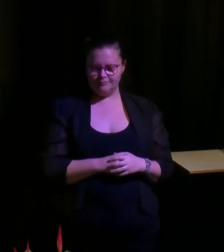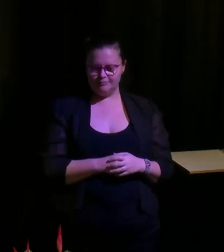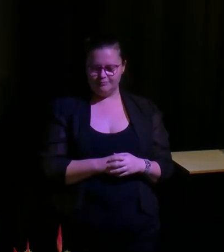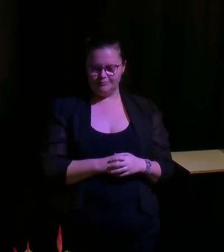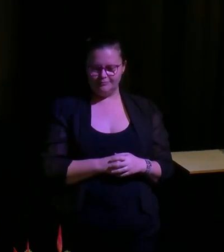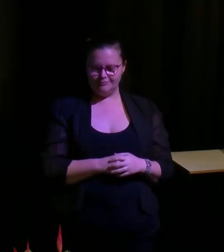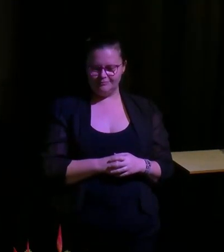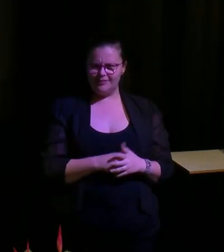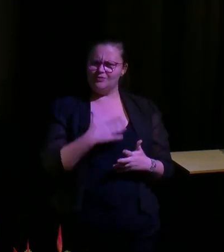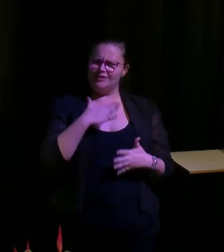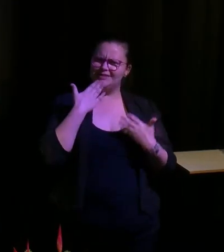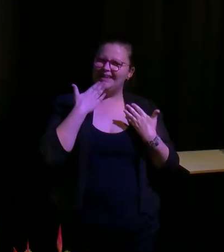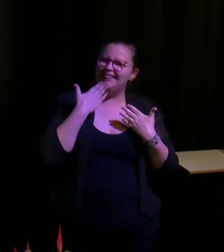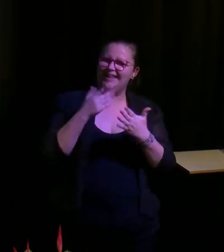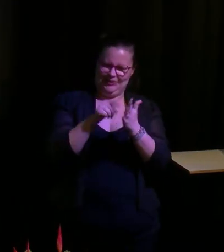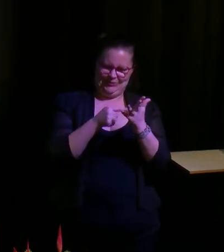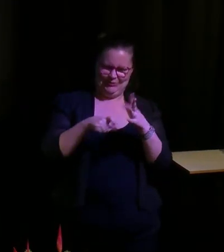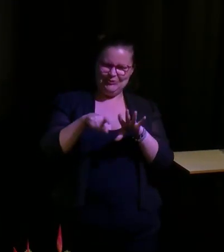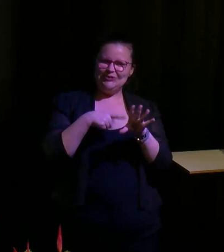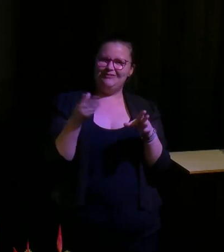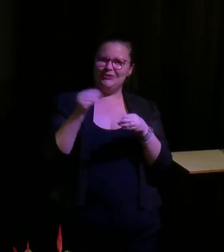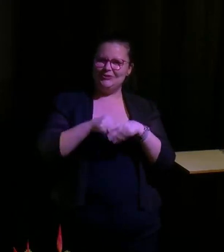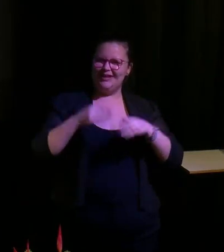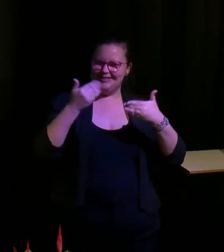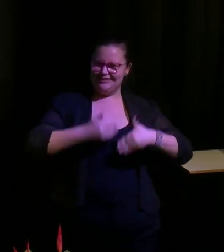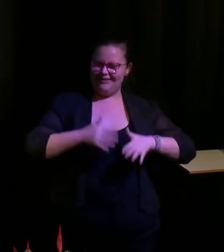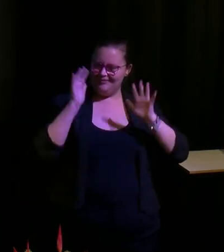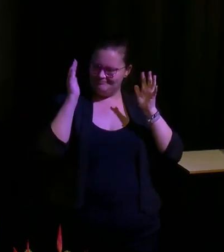So I want to thank Judy for joining us tonight.